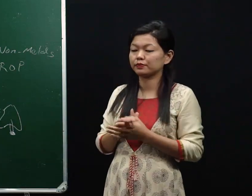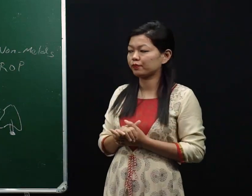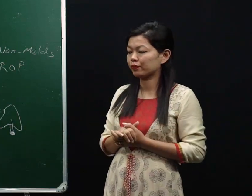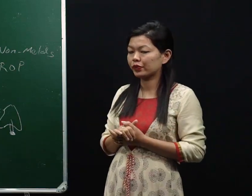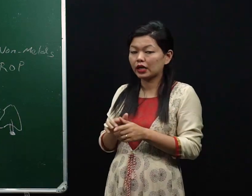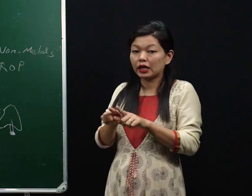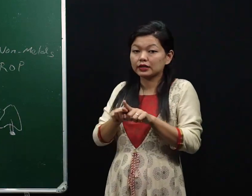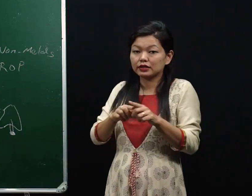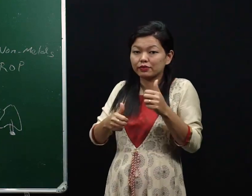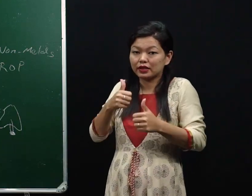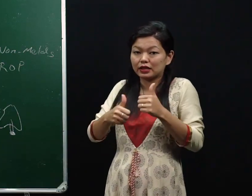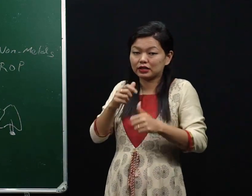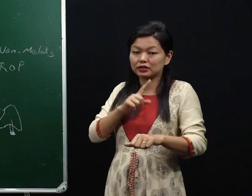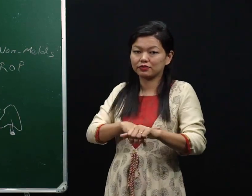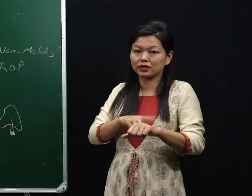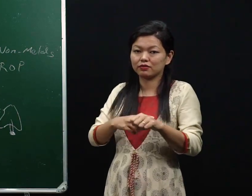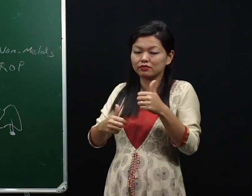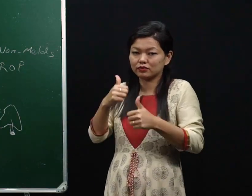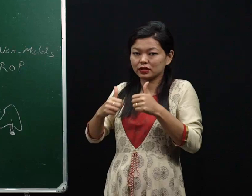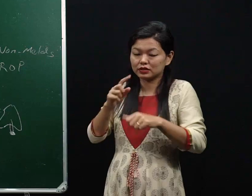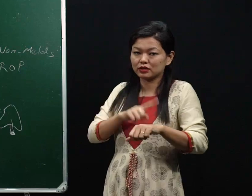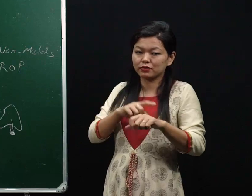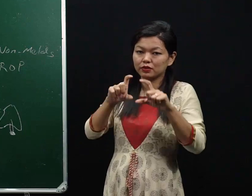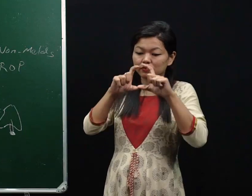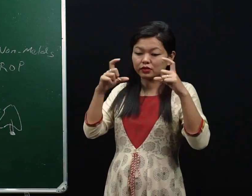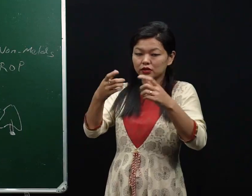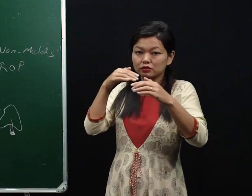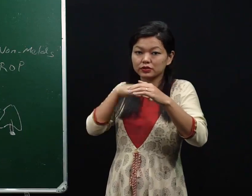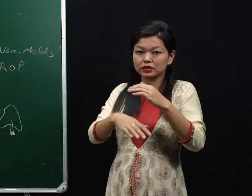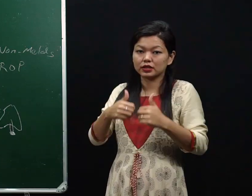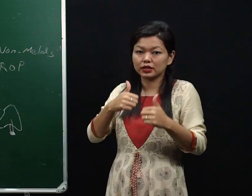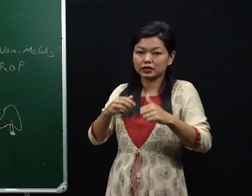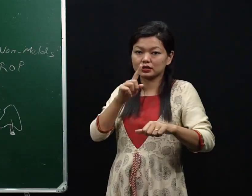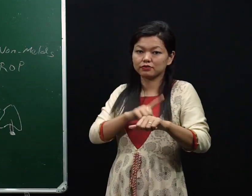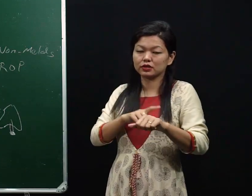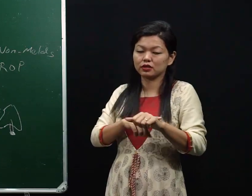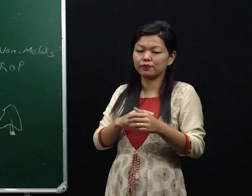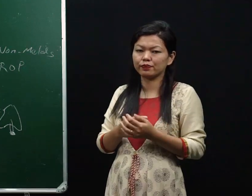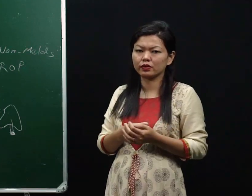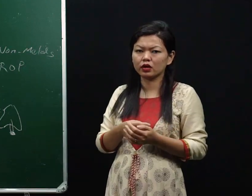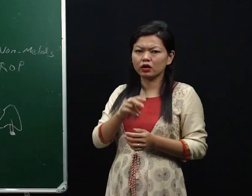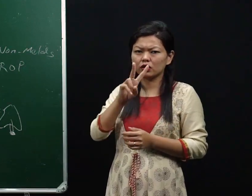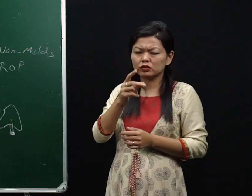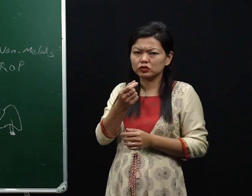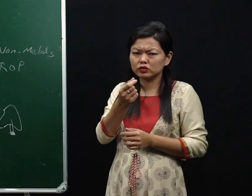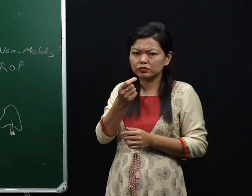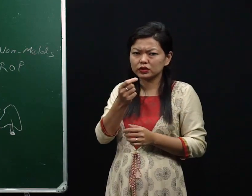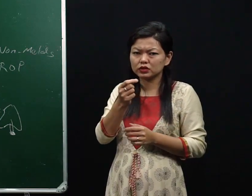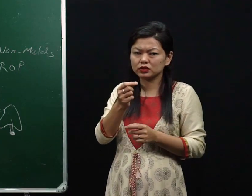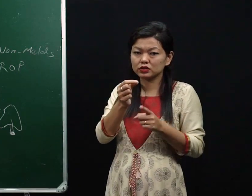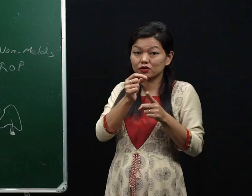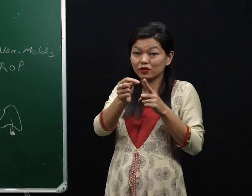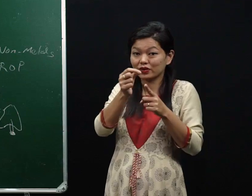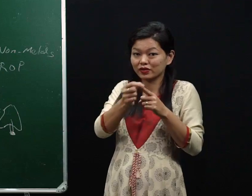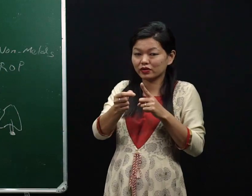a classroom, and then during examination, say suppose you have a 2 rupees or 5 rupees coin, and